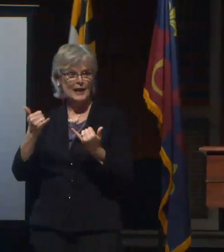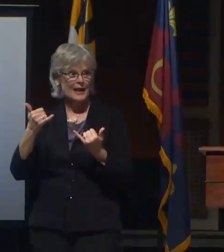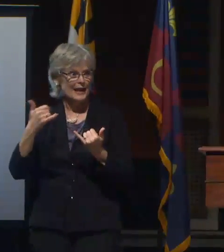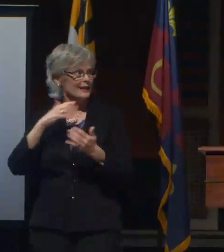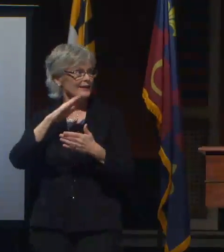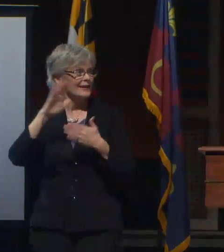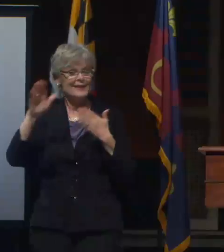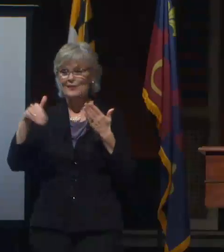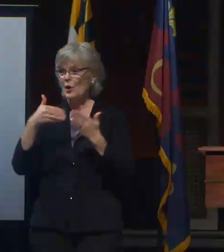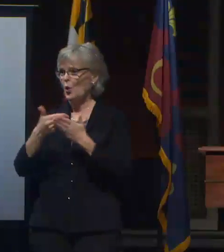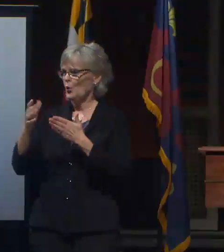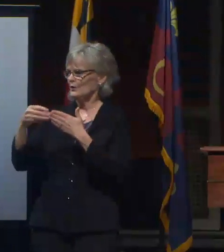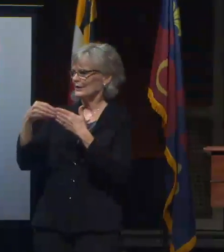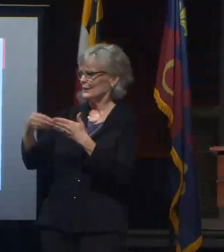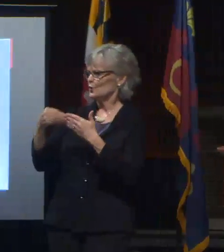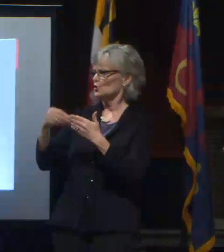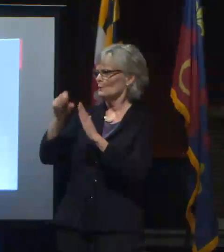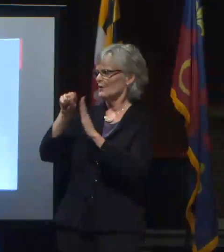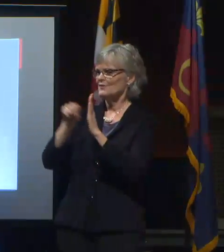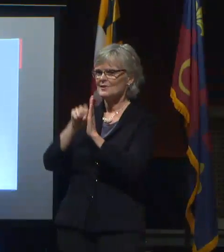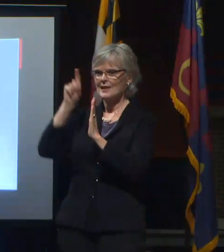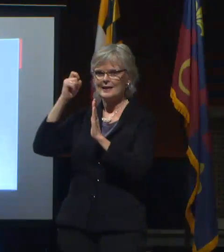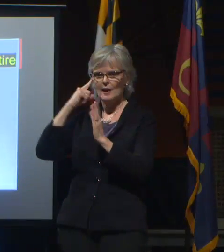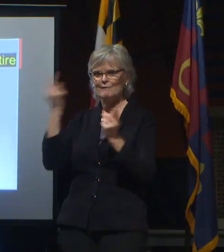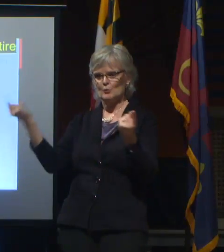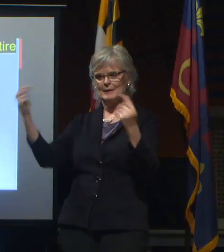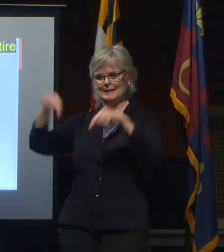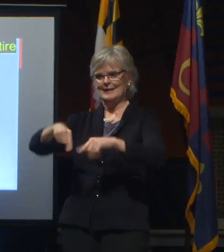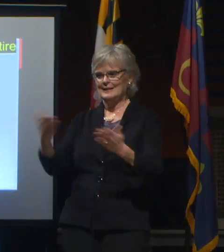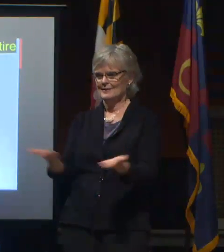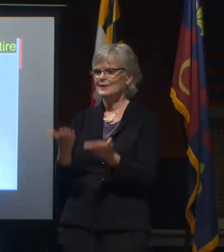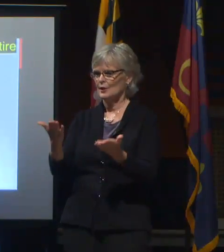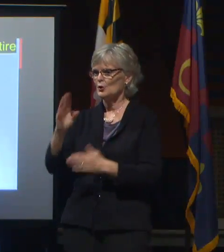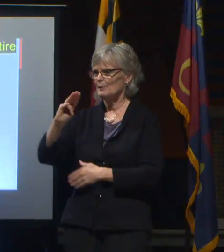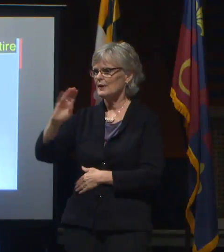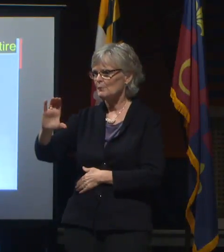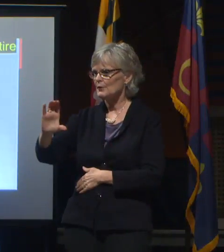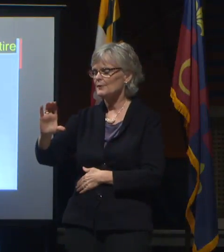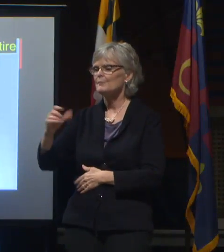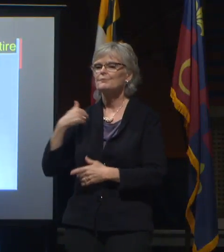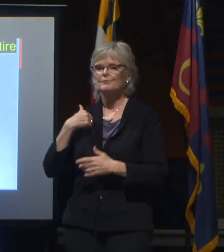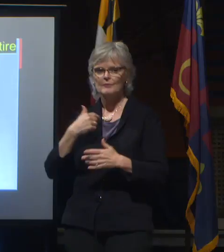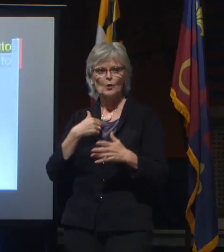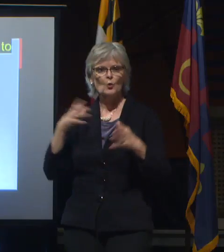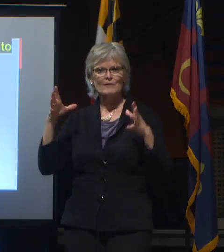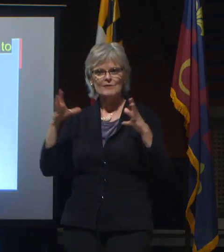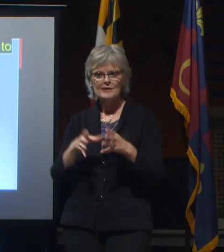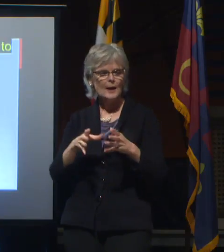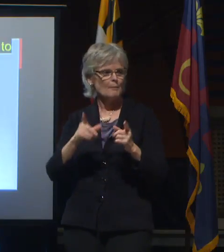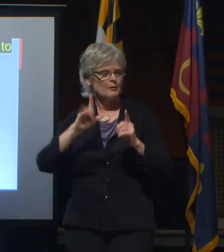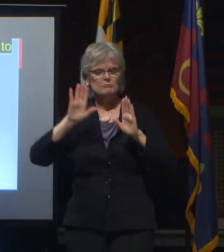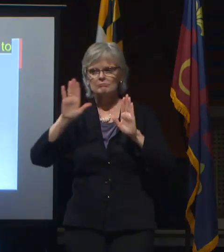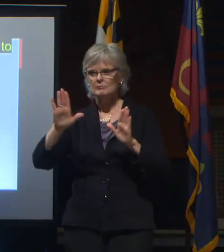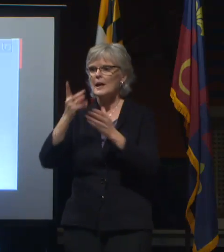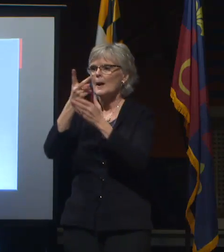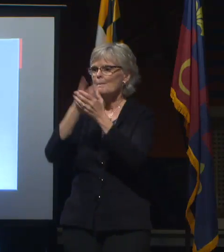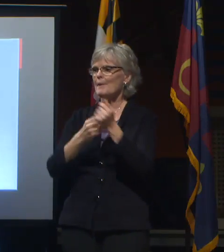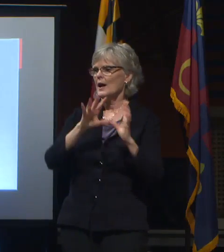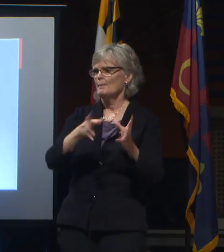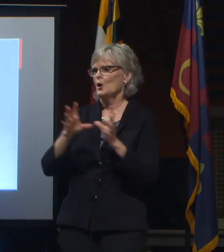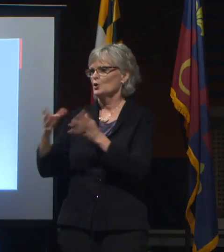the entire leadership of the state government here to Montgomery County. We've assembled an incredible bipartisan